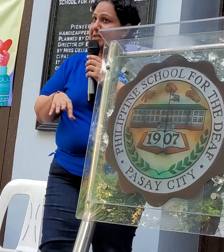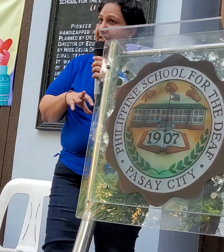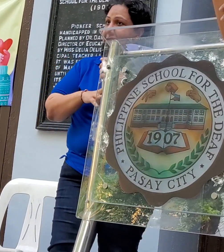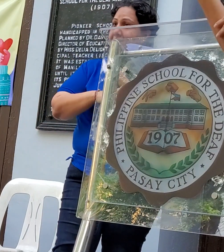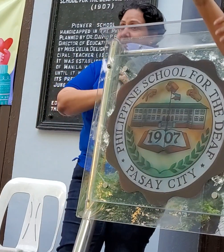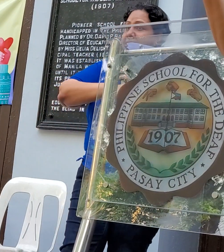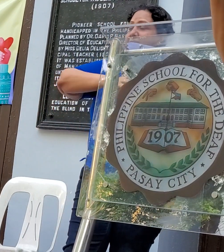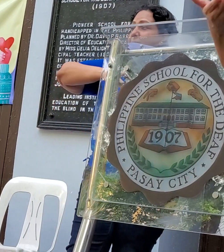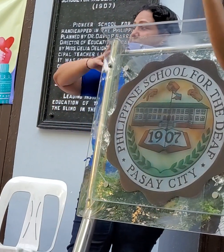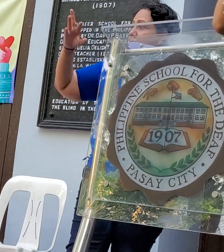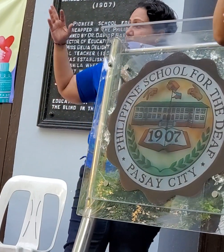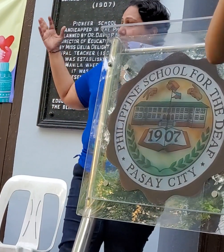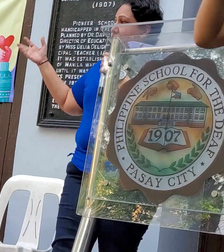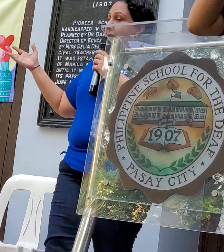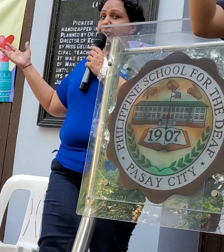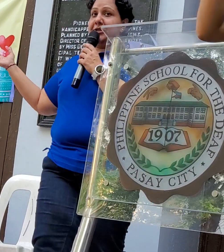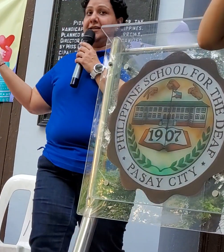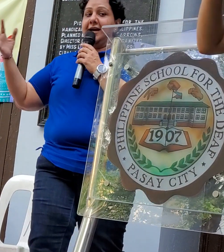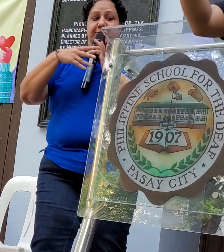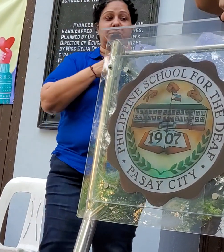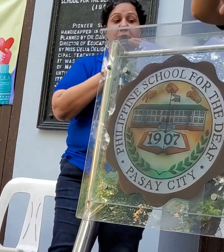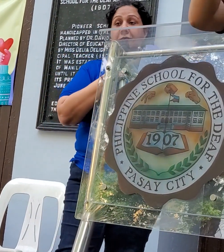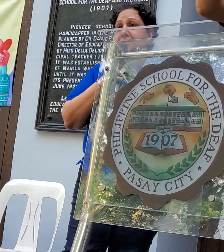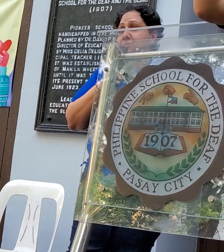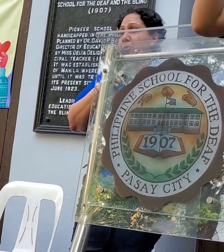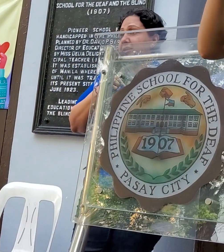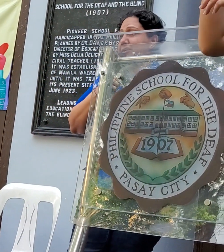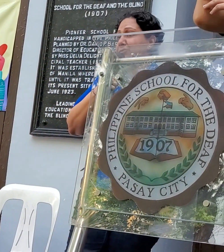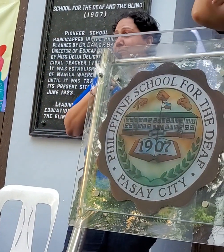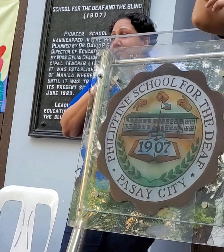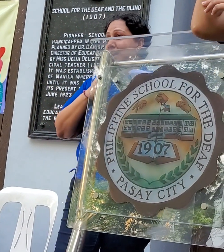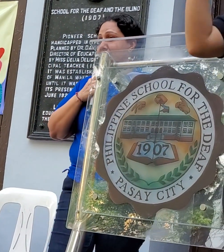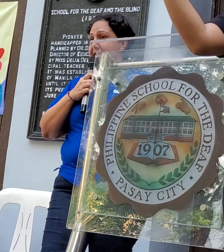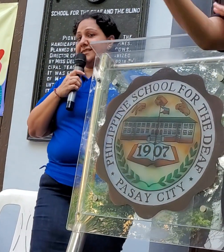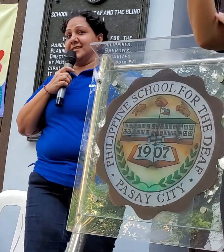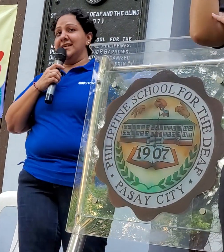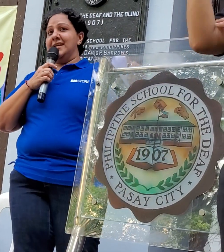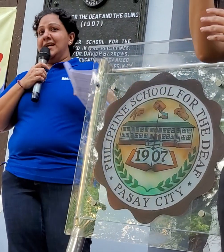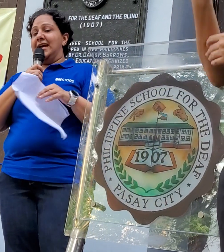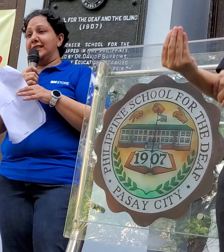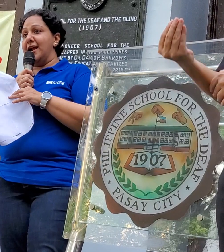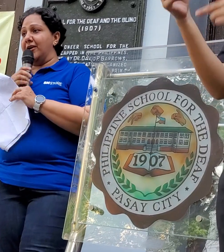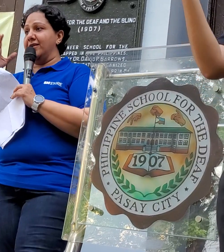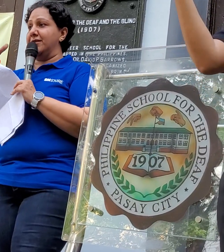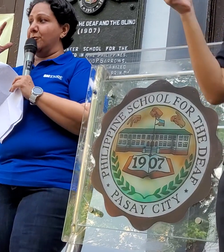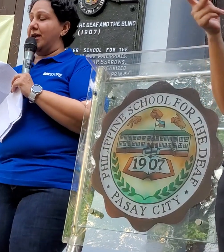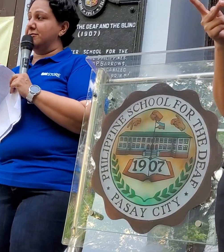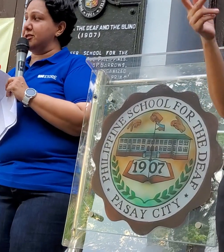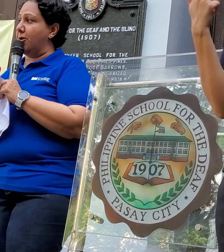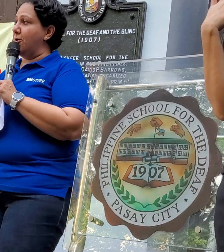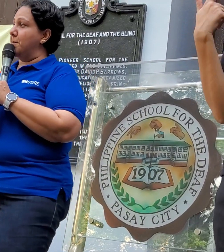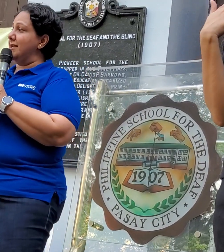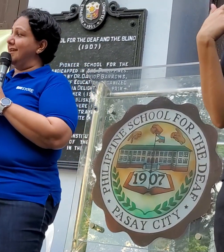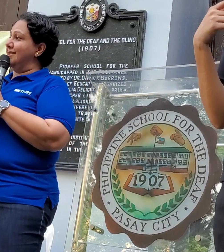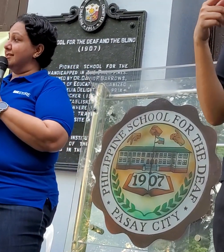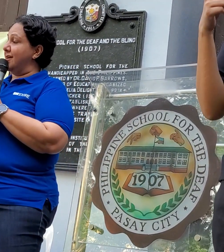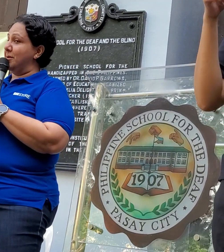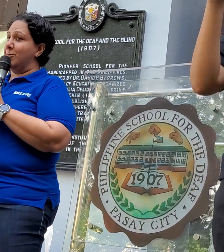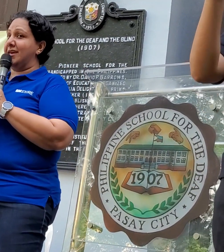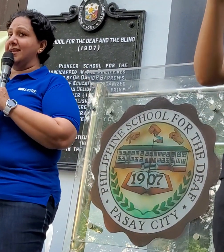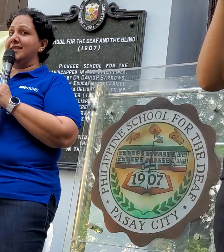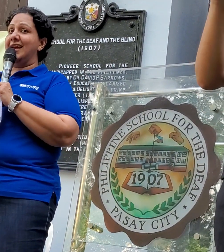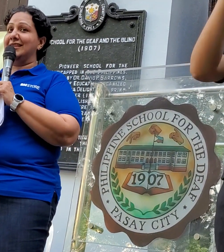Metro Manila, but all over the country. I just drove this morning from Batangas, and there even we have a store opening